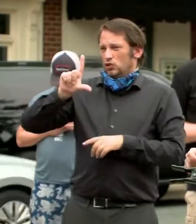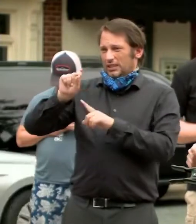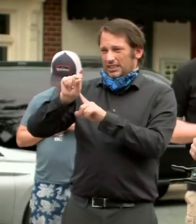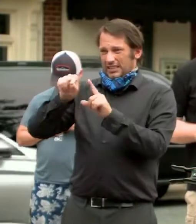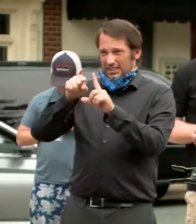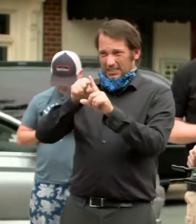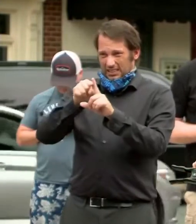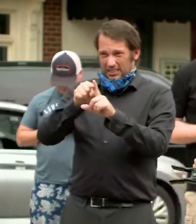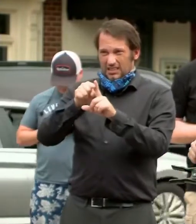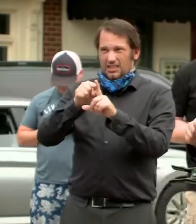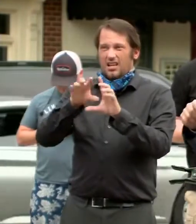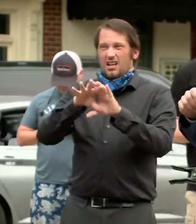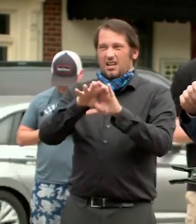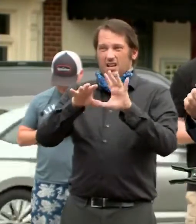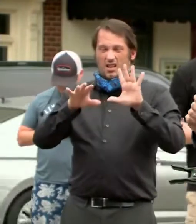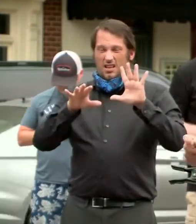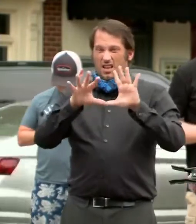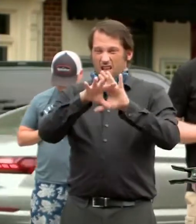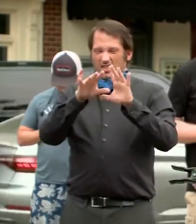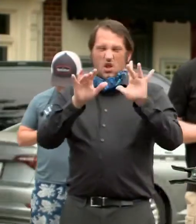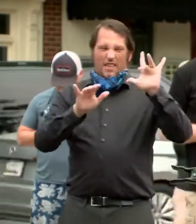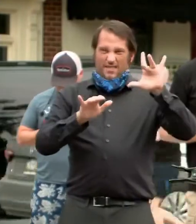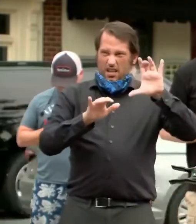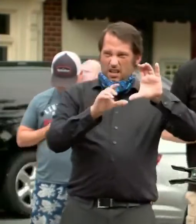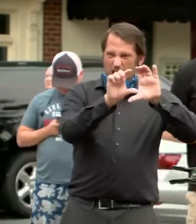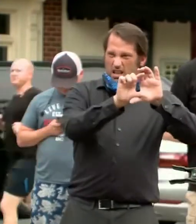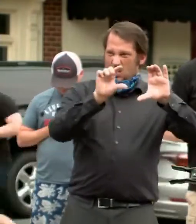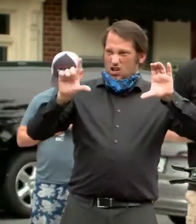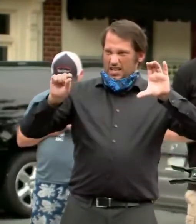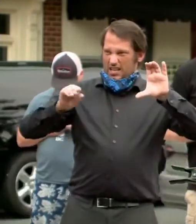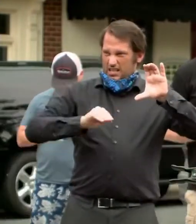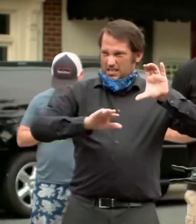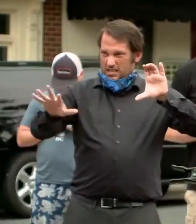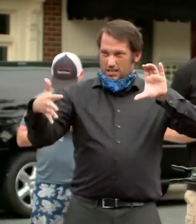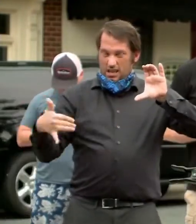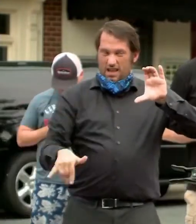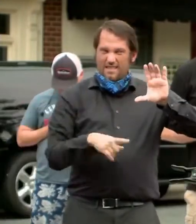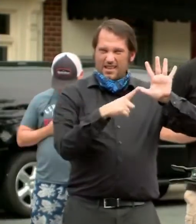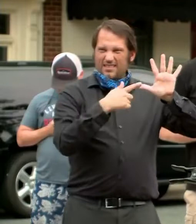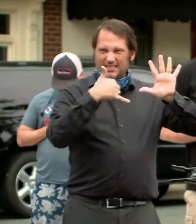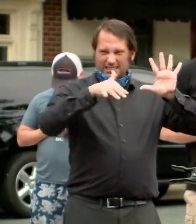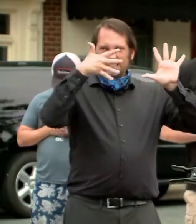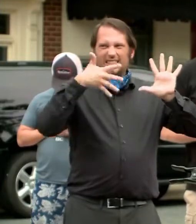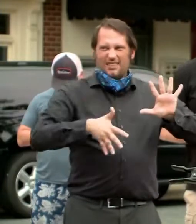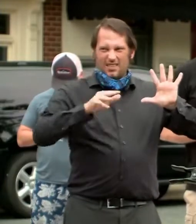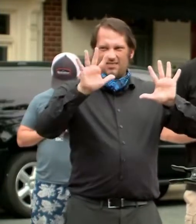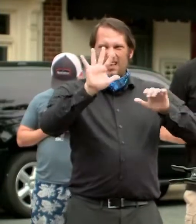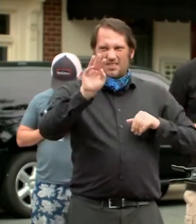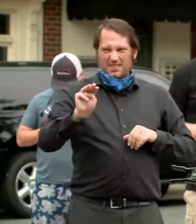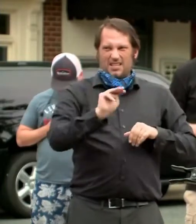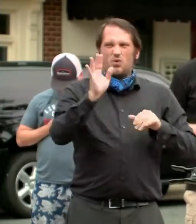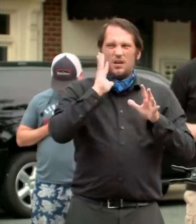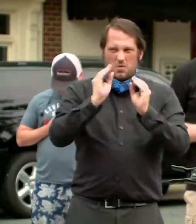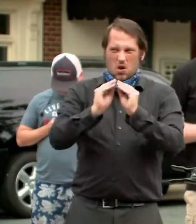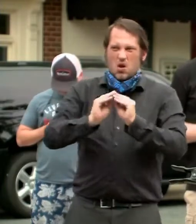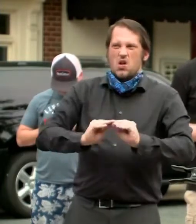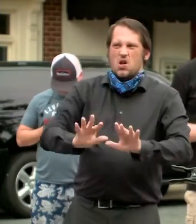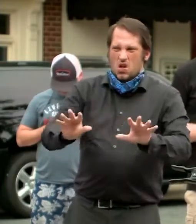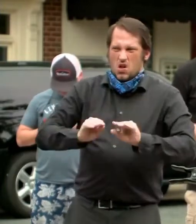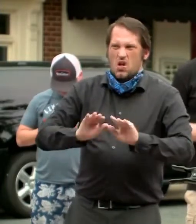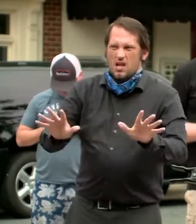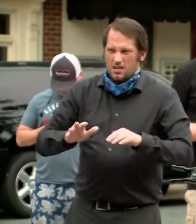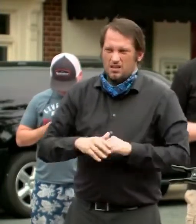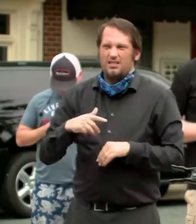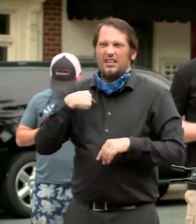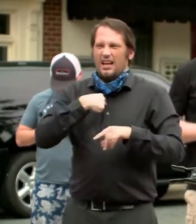out. The other 5 million is yet to be put out and will probably be put out after the council probably has to revisit some